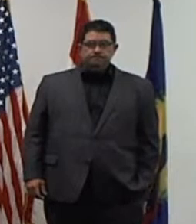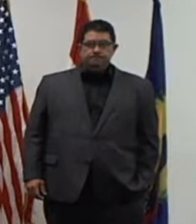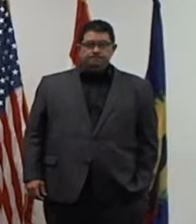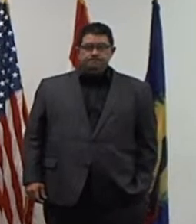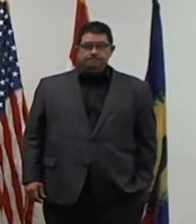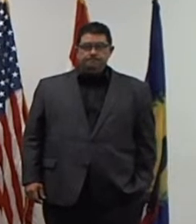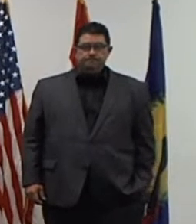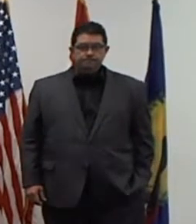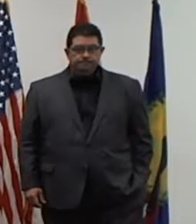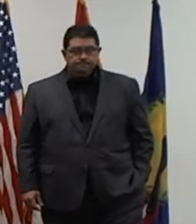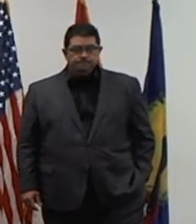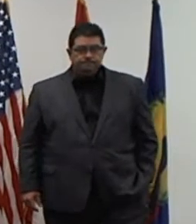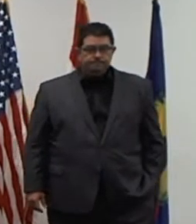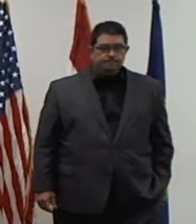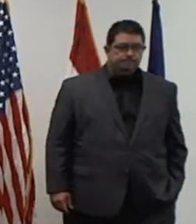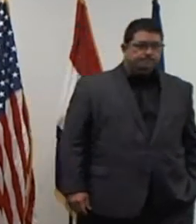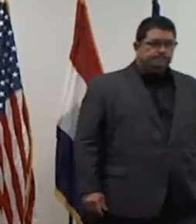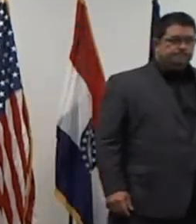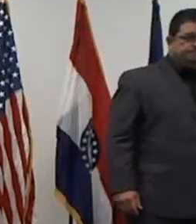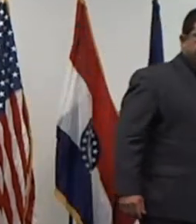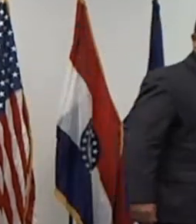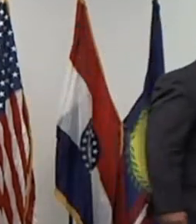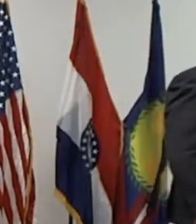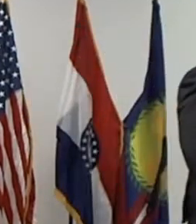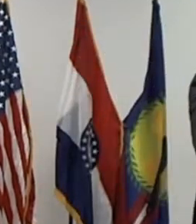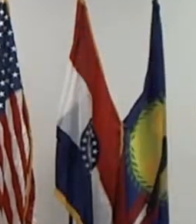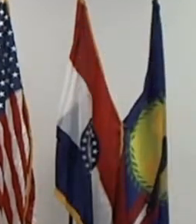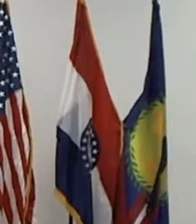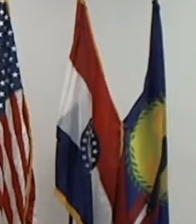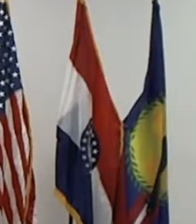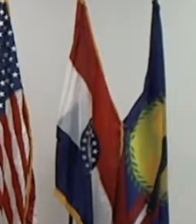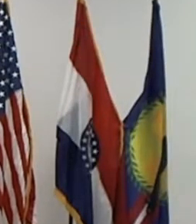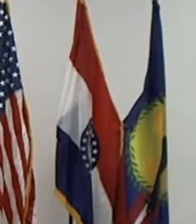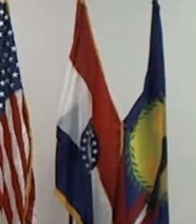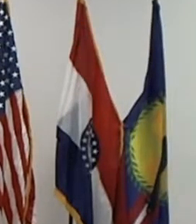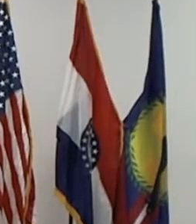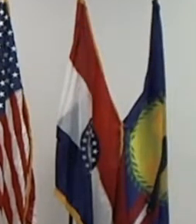There's still no timeline for going 100%, right?